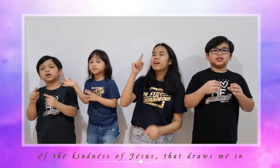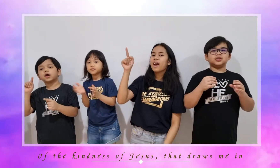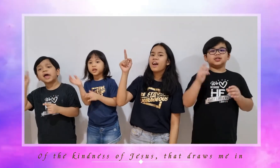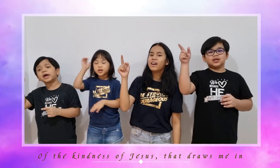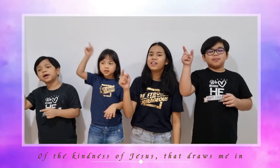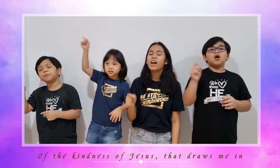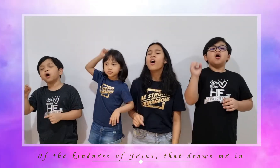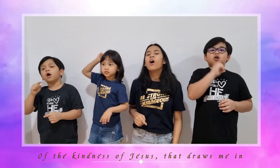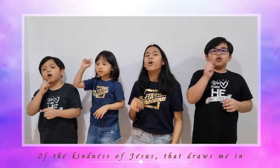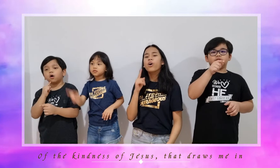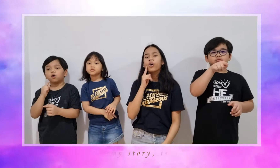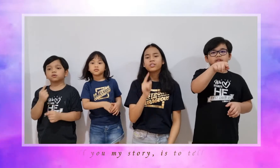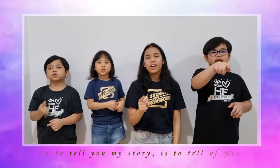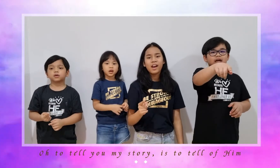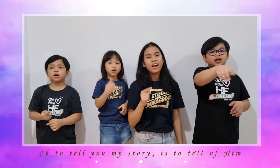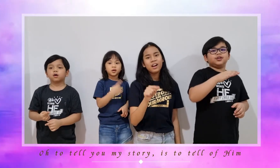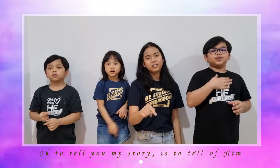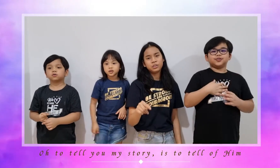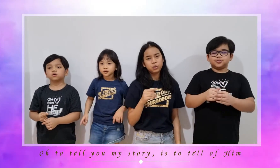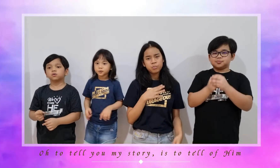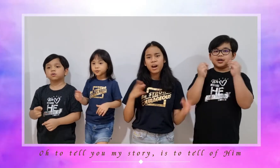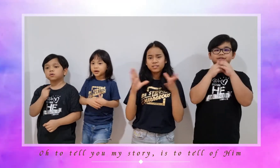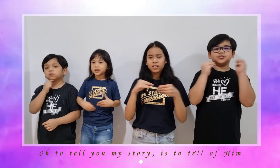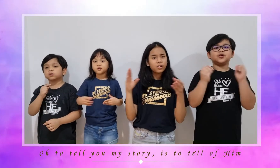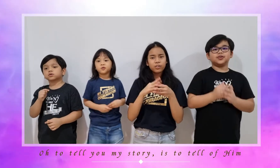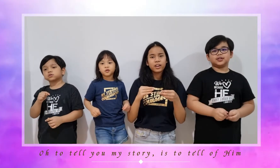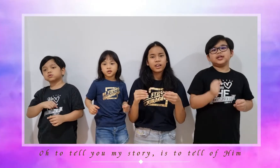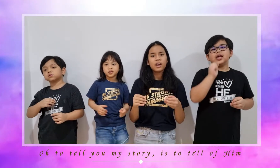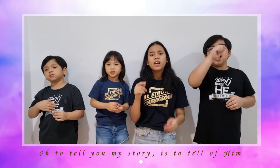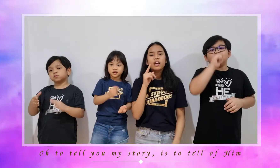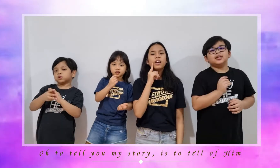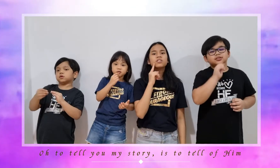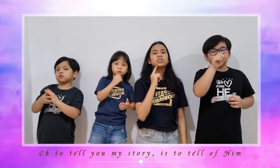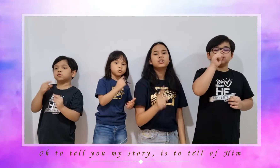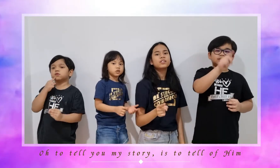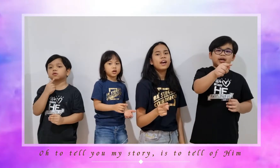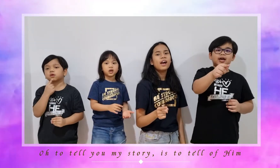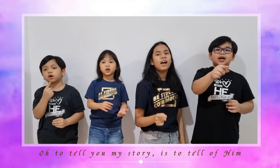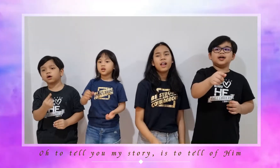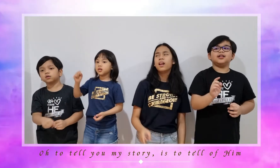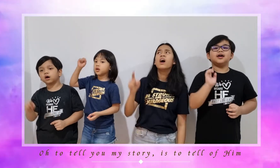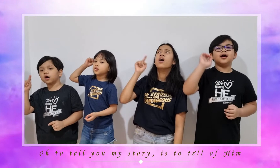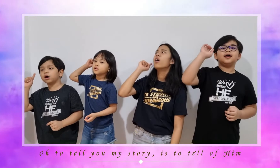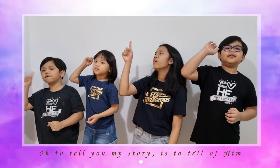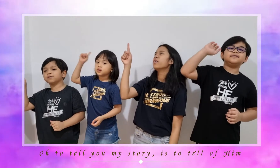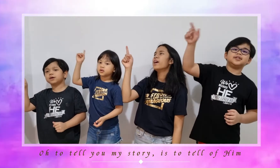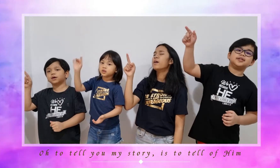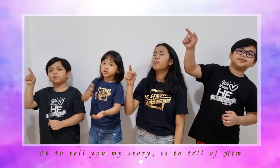me in Oh, to tell you my story Is to tell of